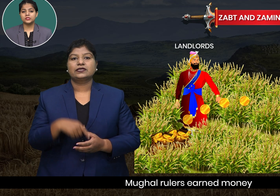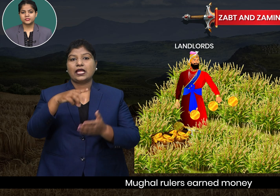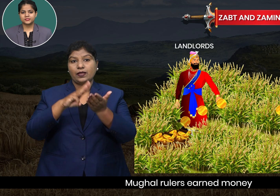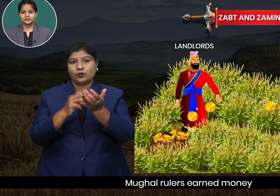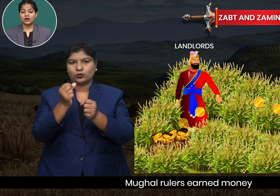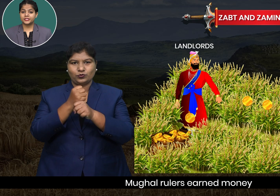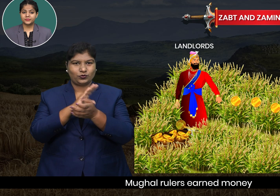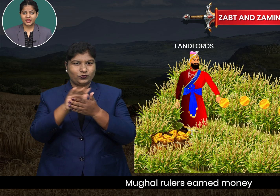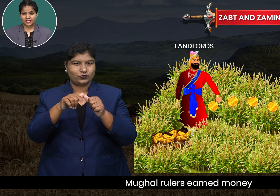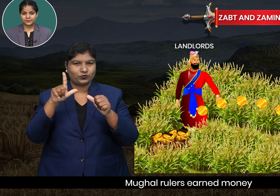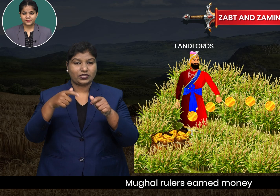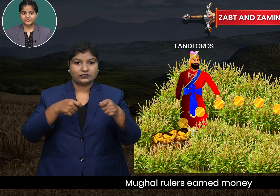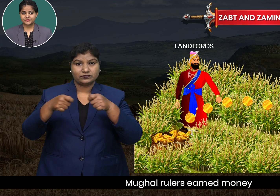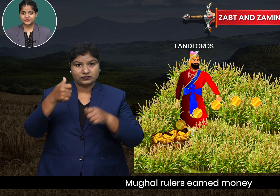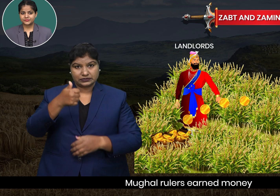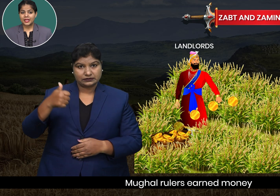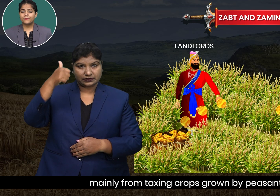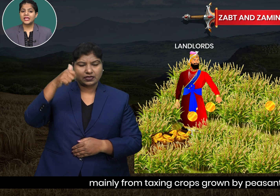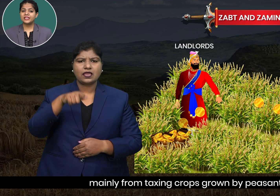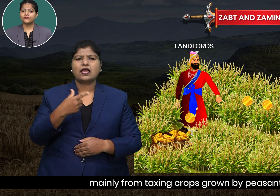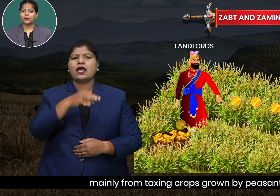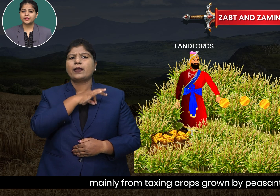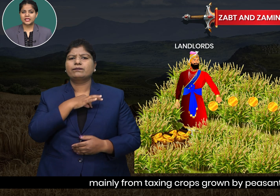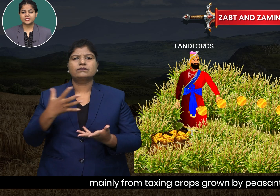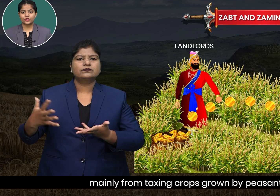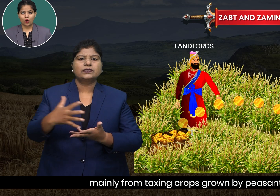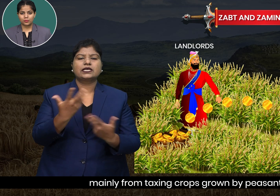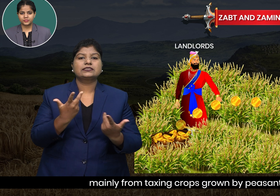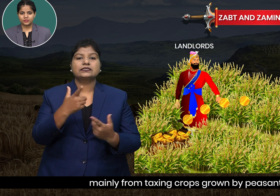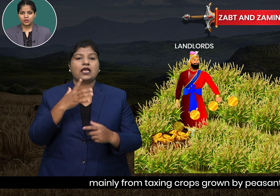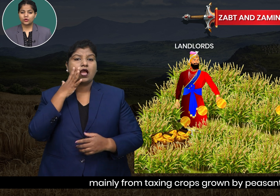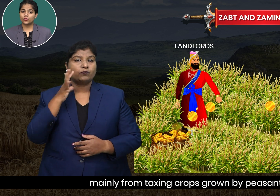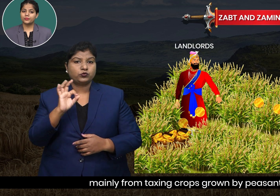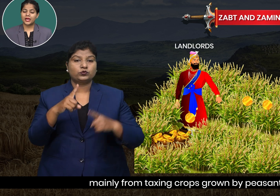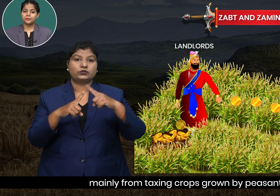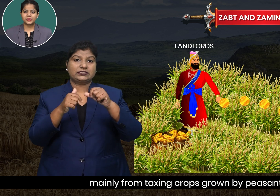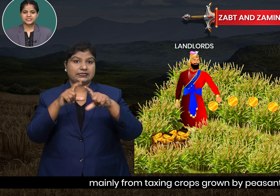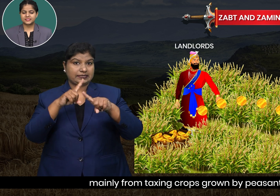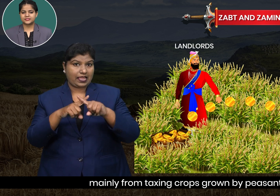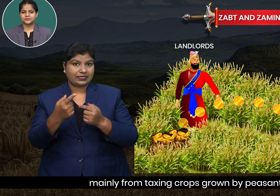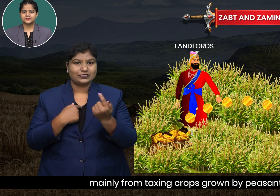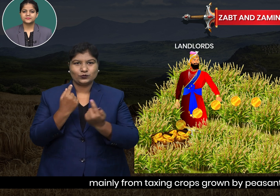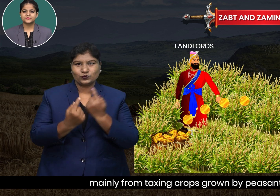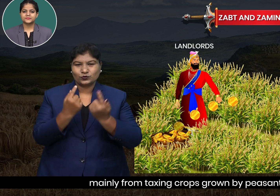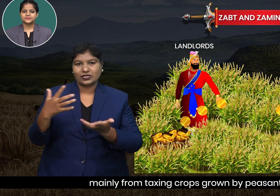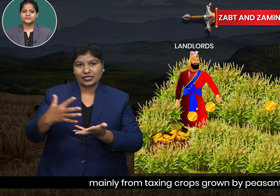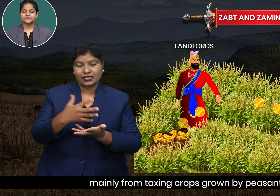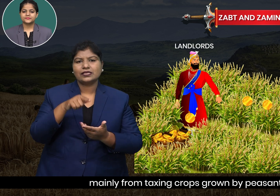Mughal rulers earned money mainly from taxing crops grown by peasants.